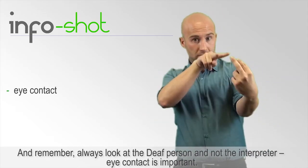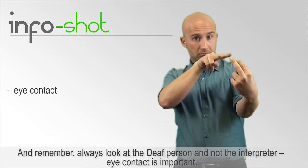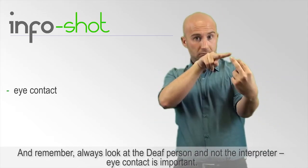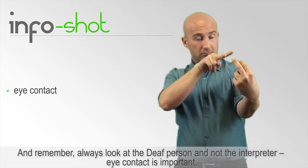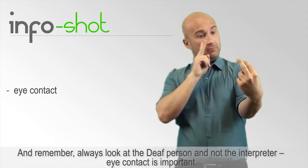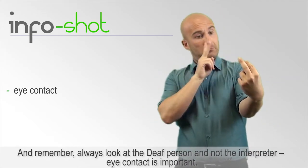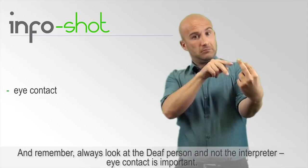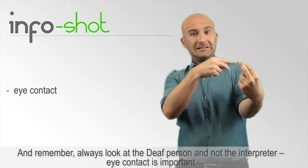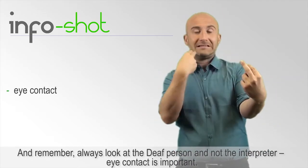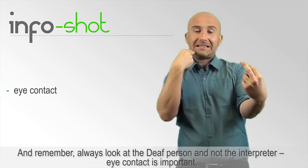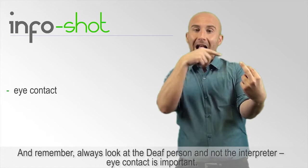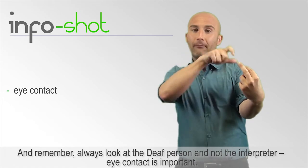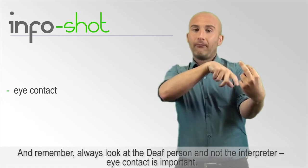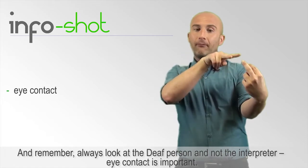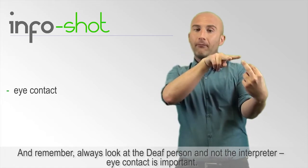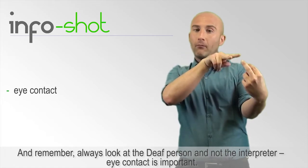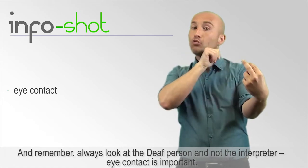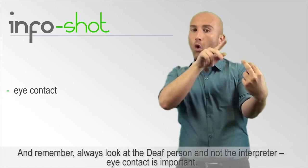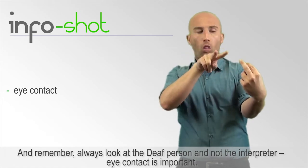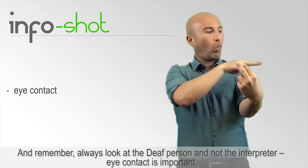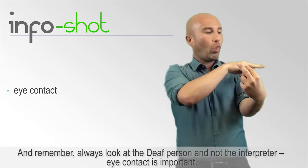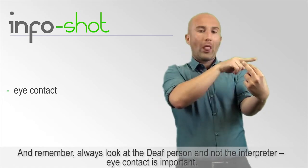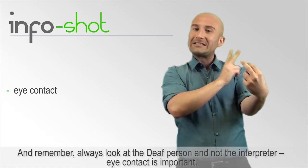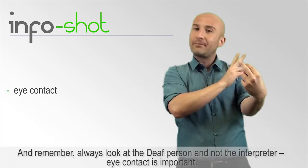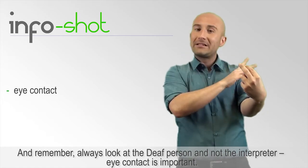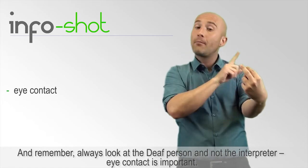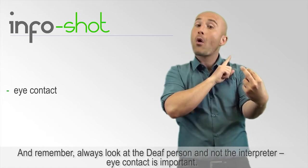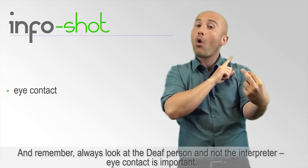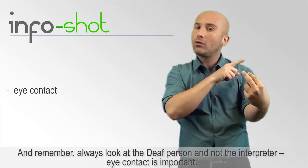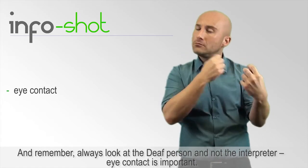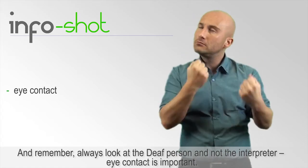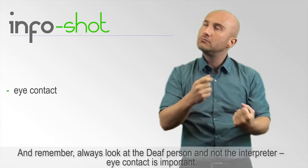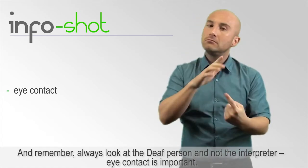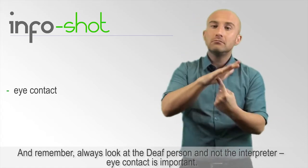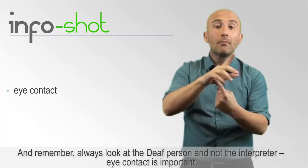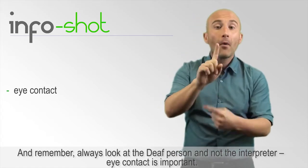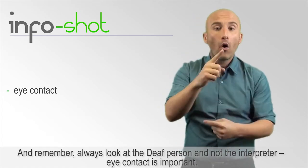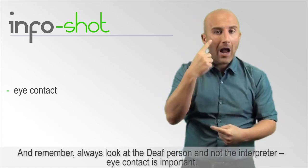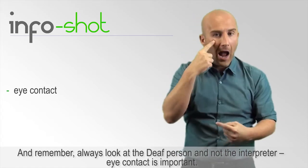person and not the interpreter. Eye contact is important.